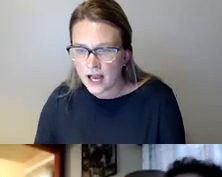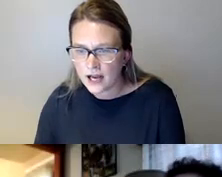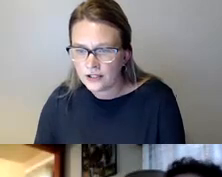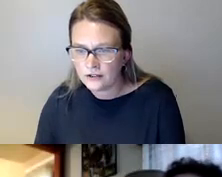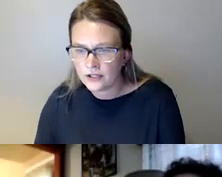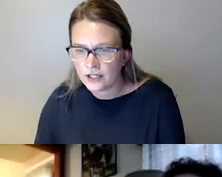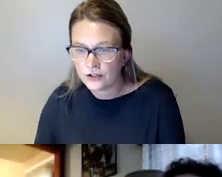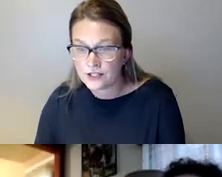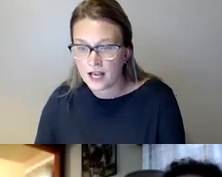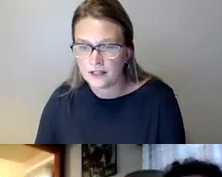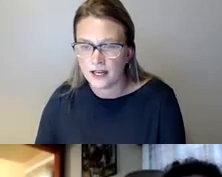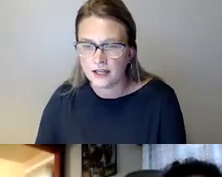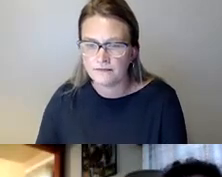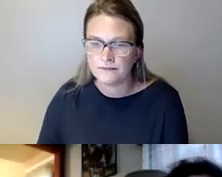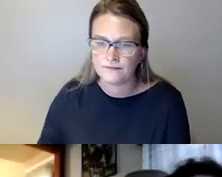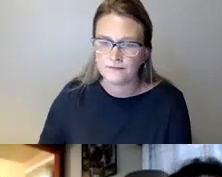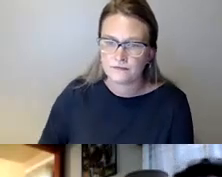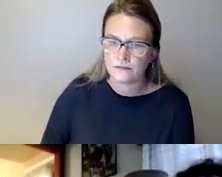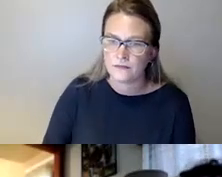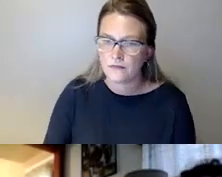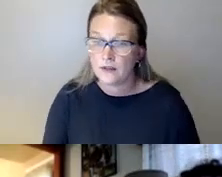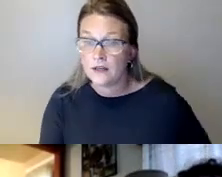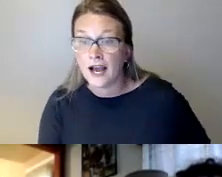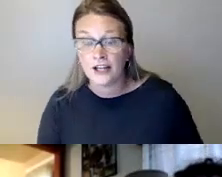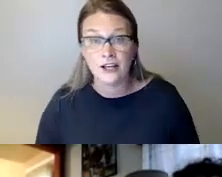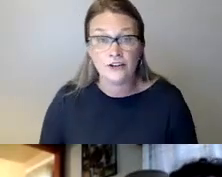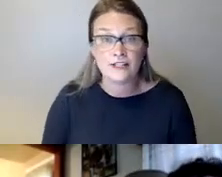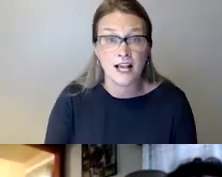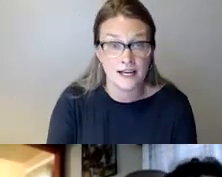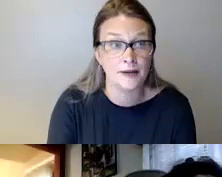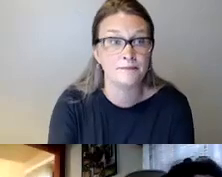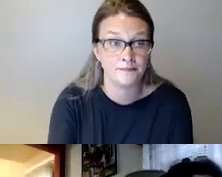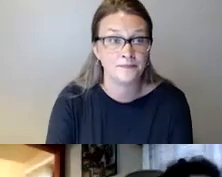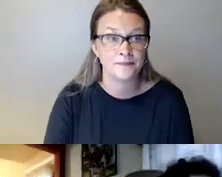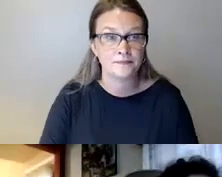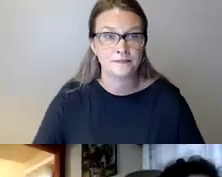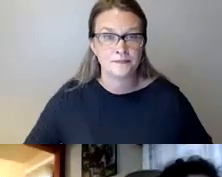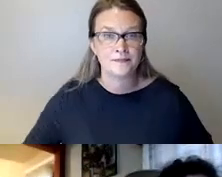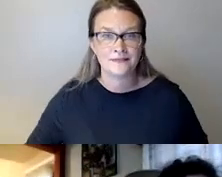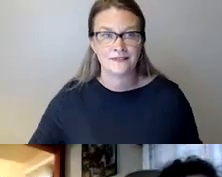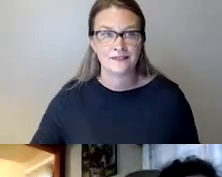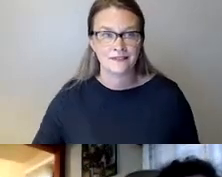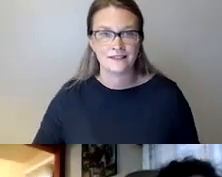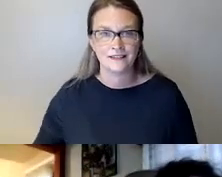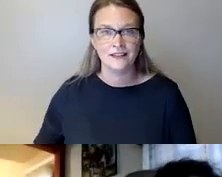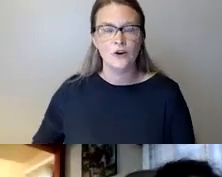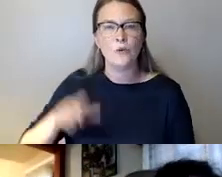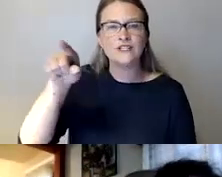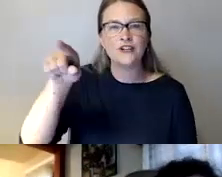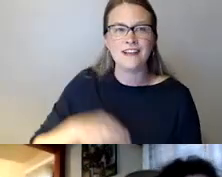How do you get your sign name? Oh, that's a good question. Your sign name is a great question. What's your sign